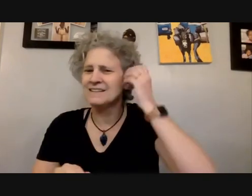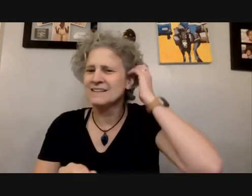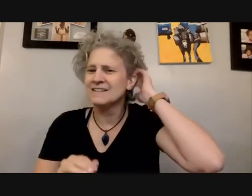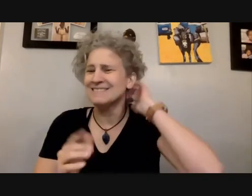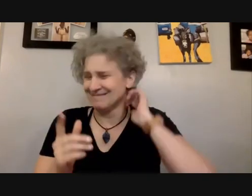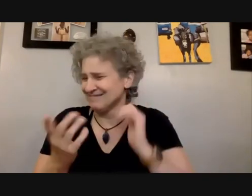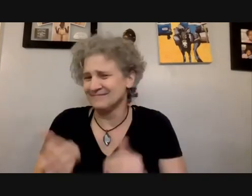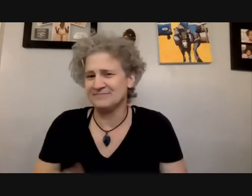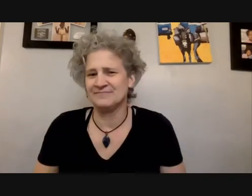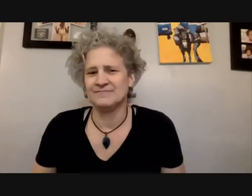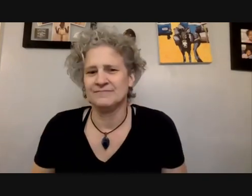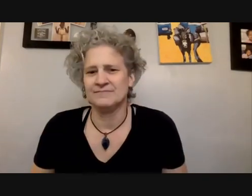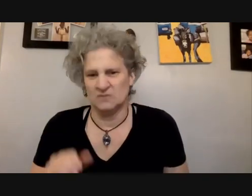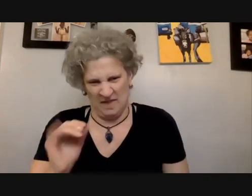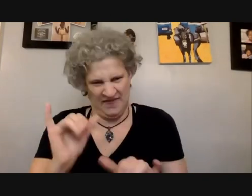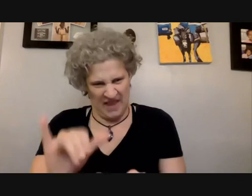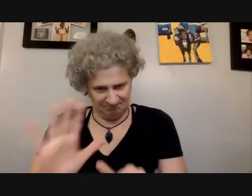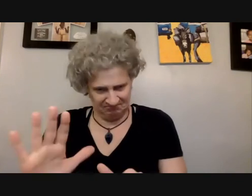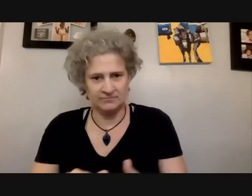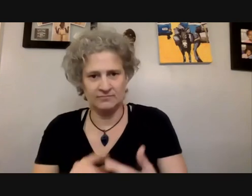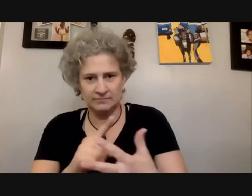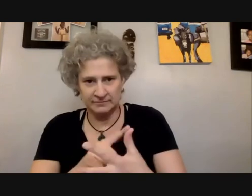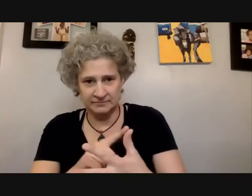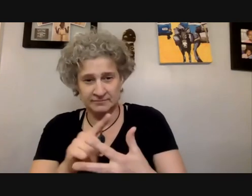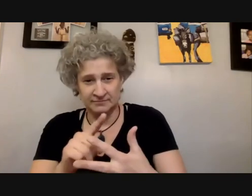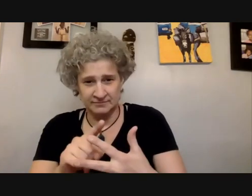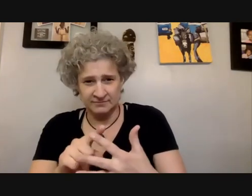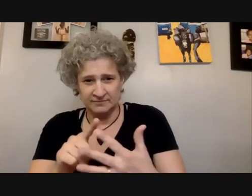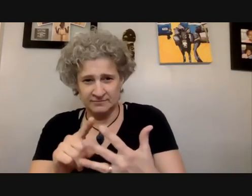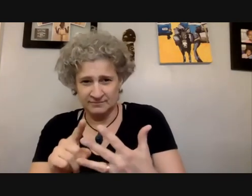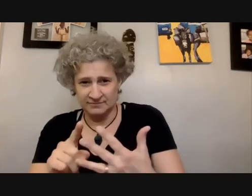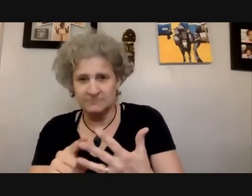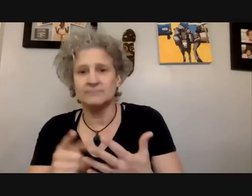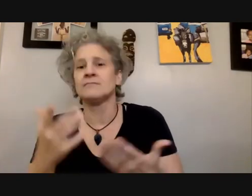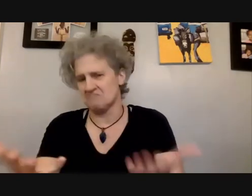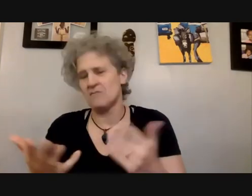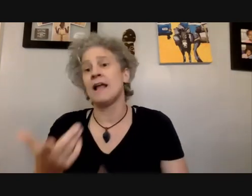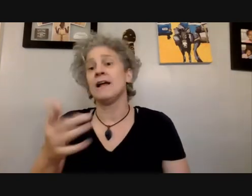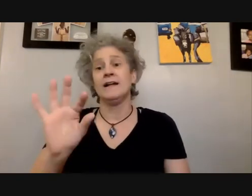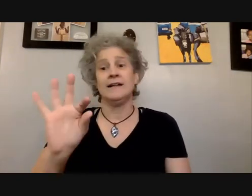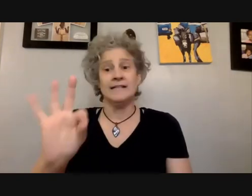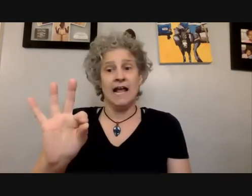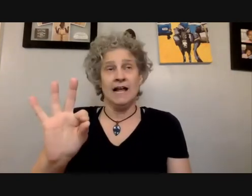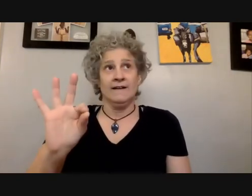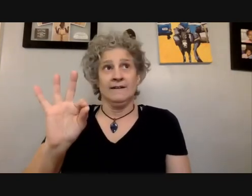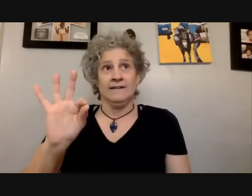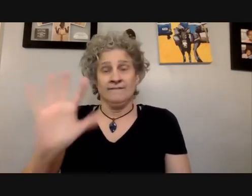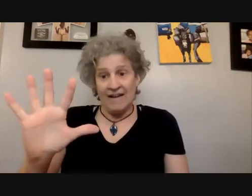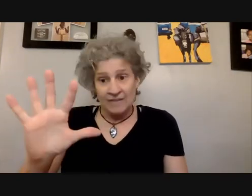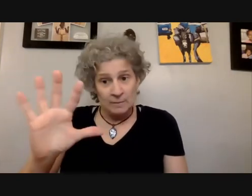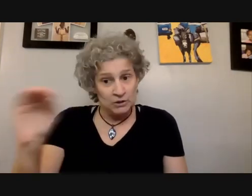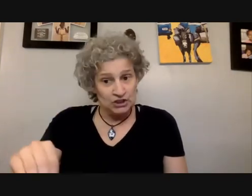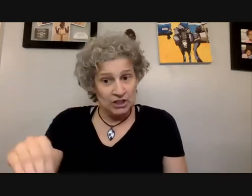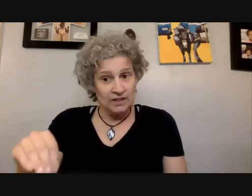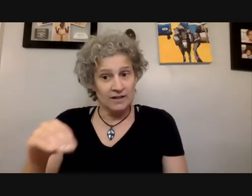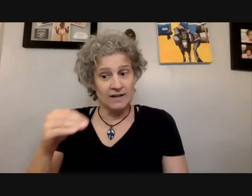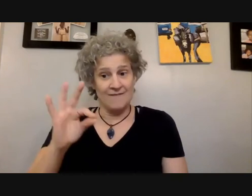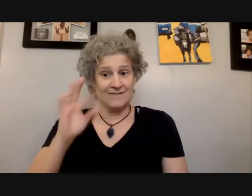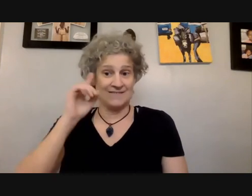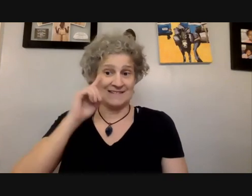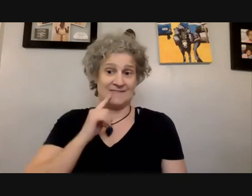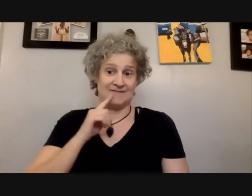the bedrock from where this information should be coming from is the families. And you are the ones that should be communicating your values and your thoughts on these subjects with